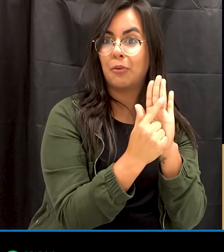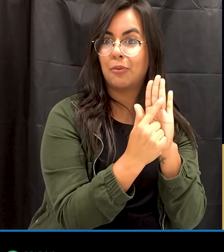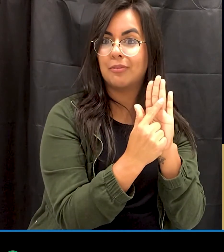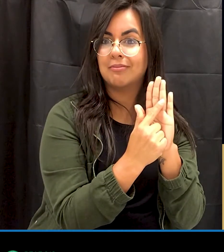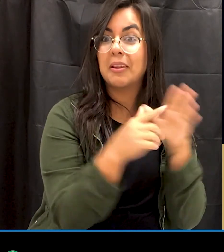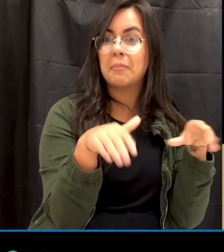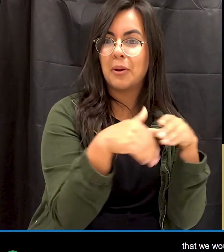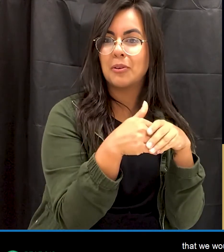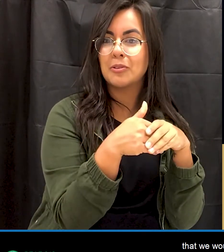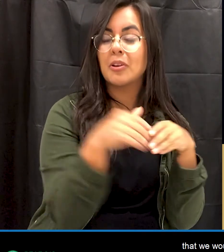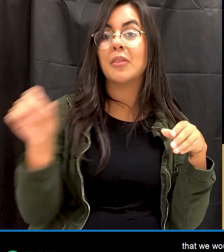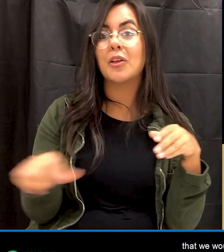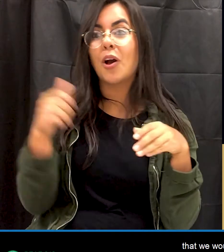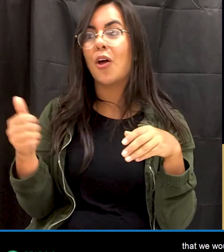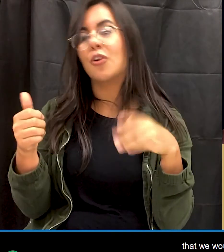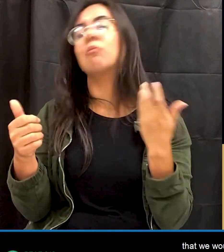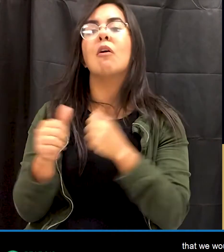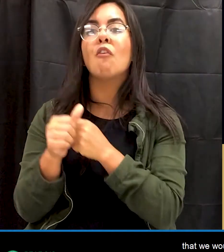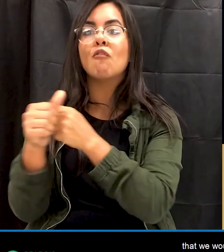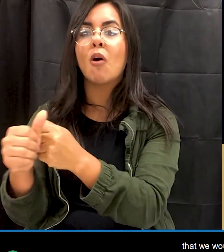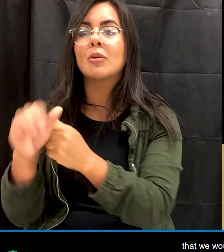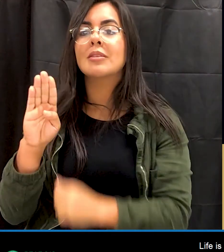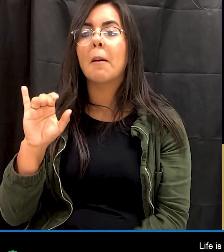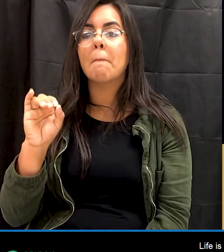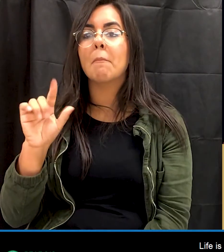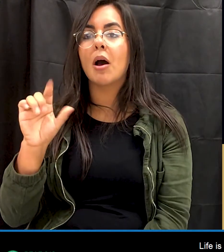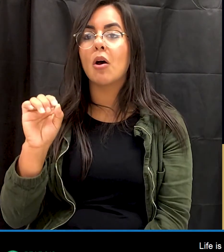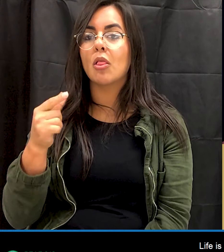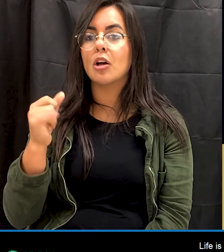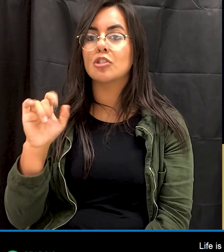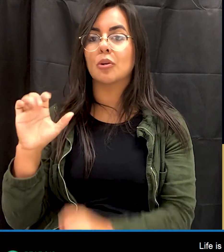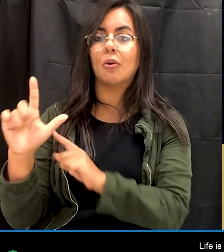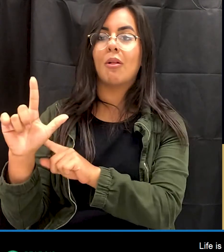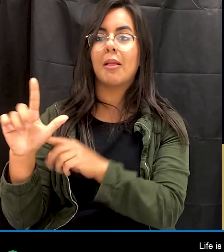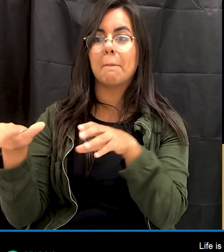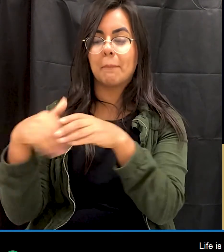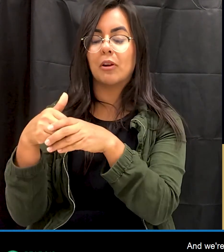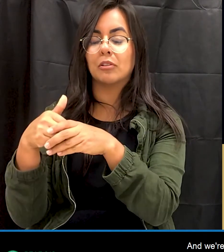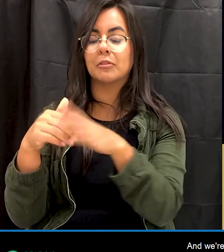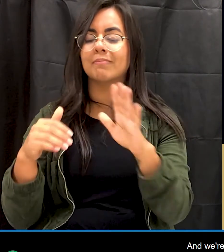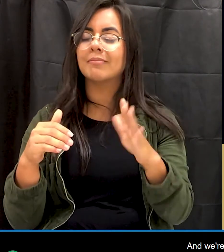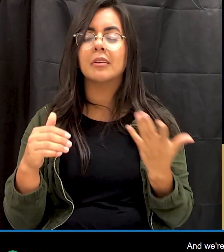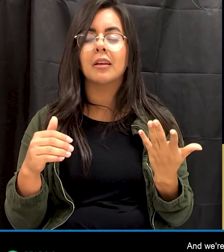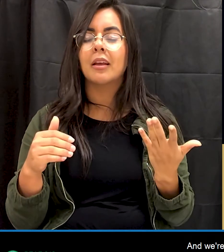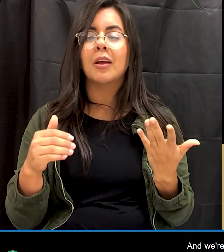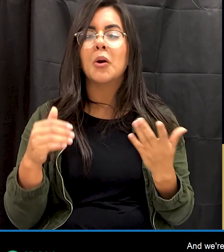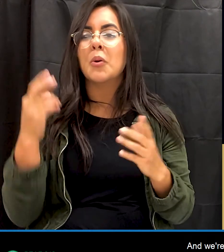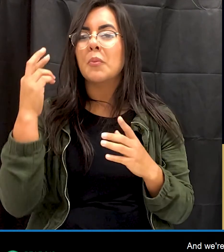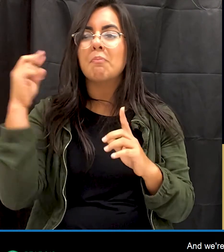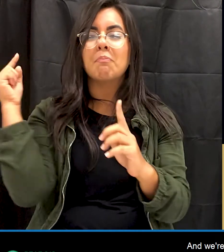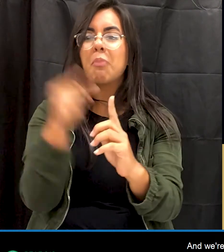number one, it's the kind of thing that we would expect from the complexity of life. Life is complex in modern and ancient times and we're not surprised